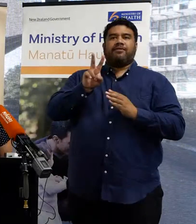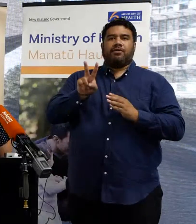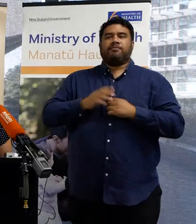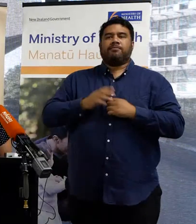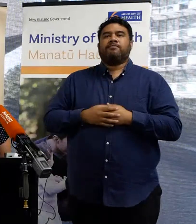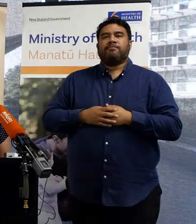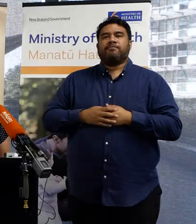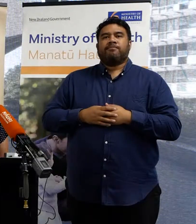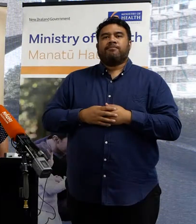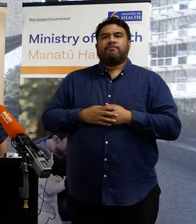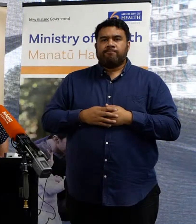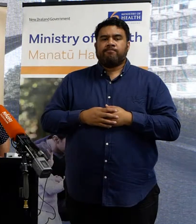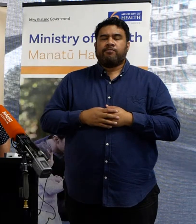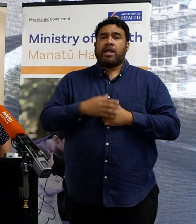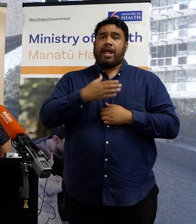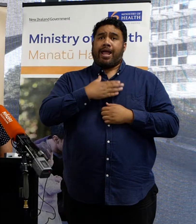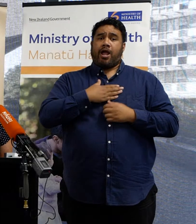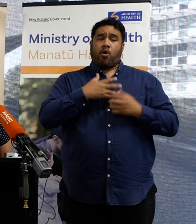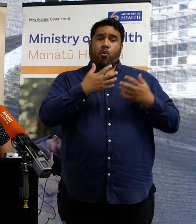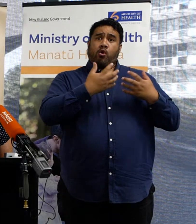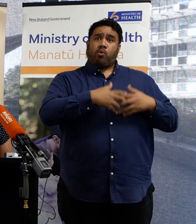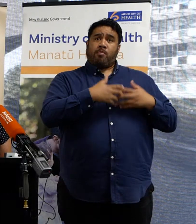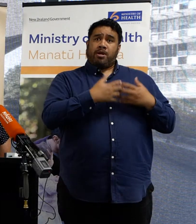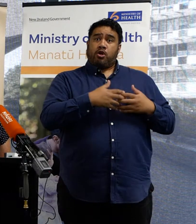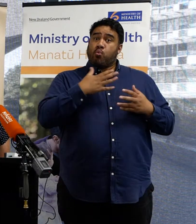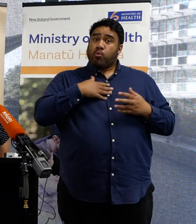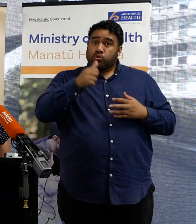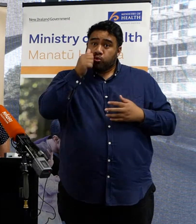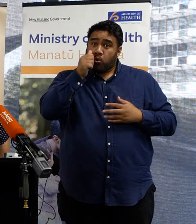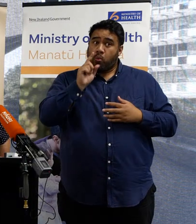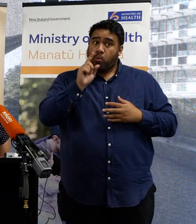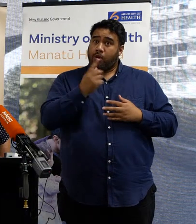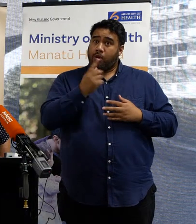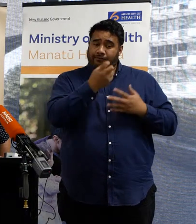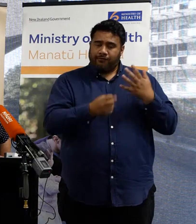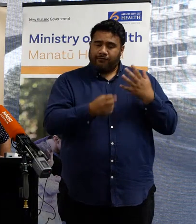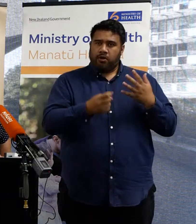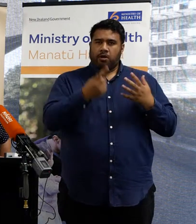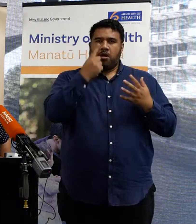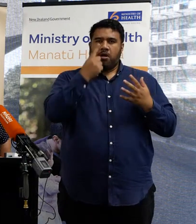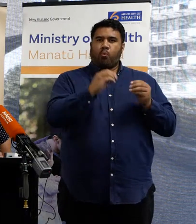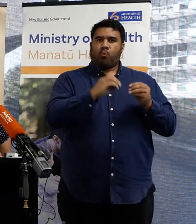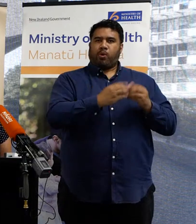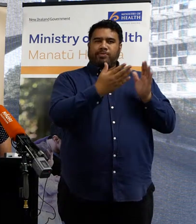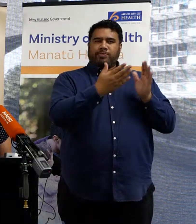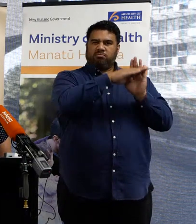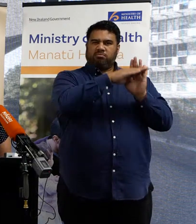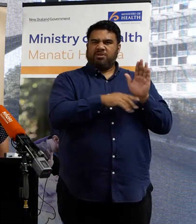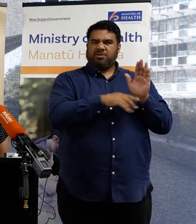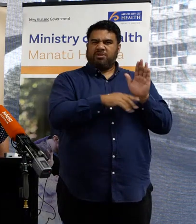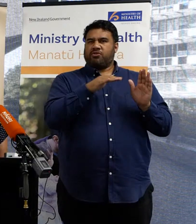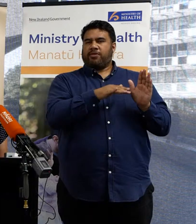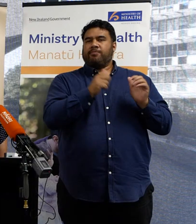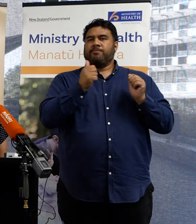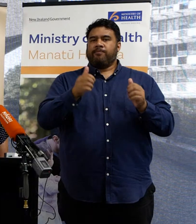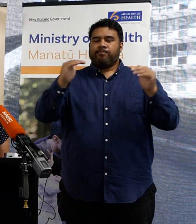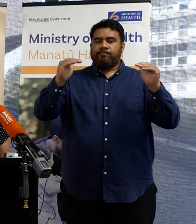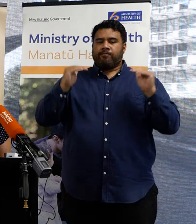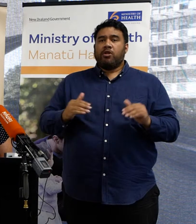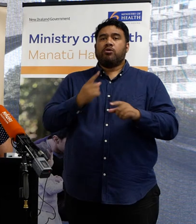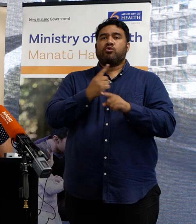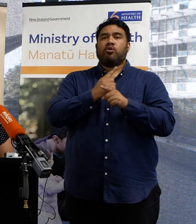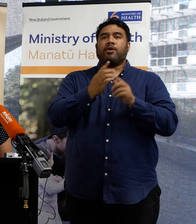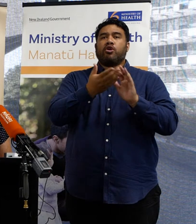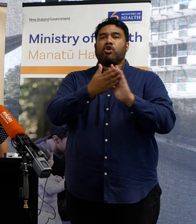list of what we have in reserve is on our website. The other point I wanted to talk about was